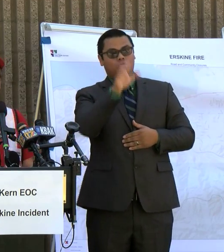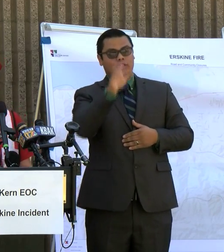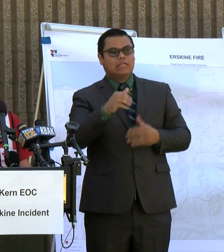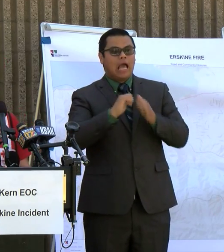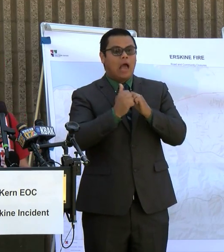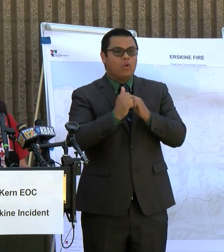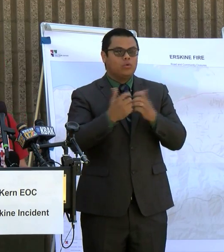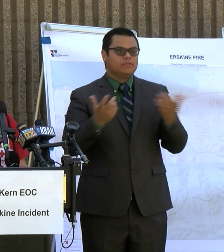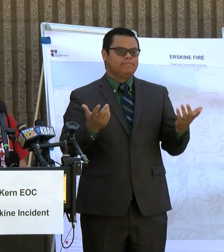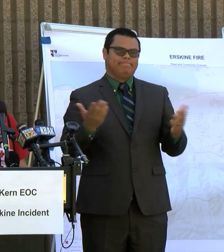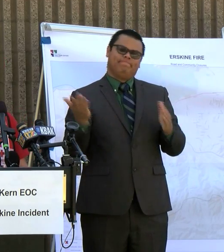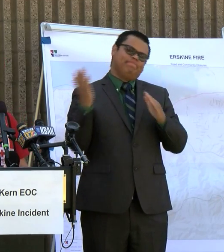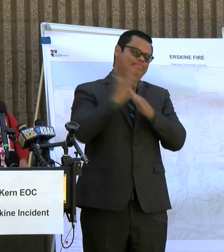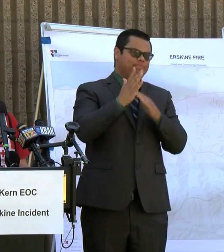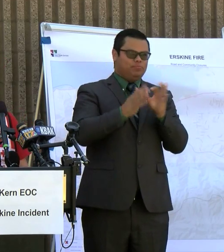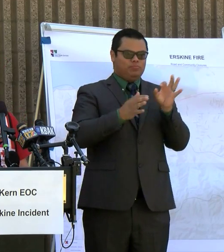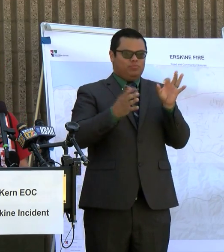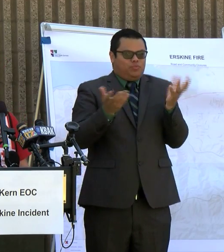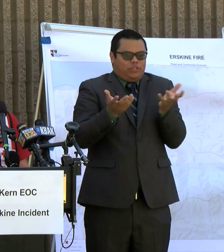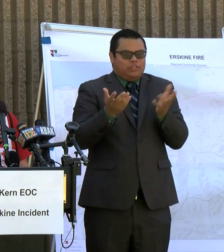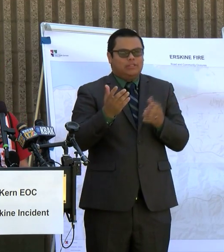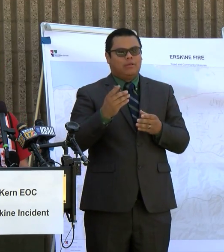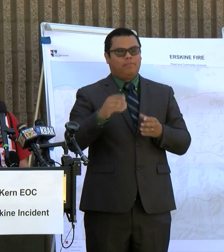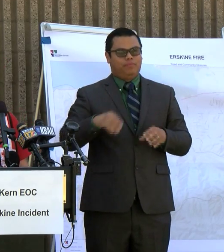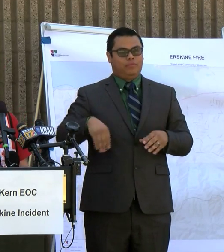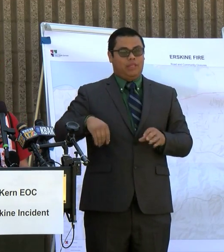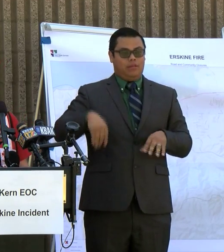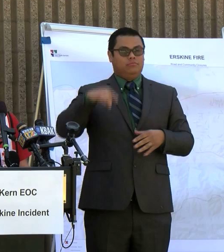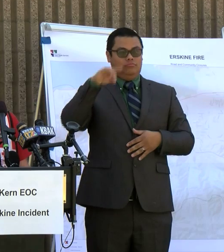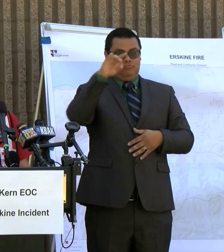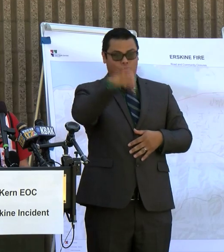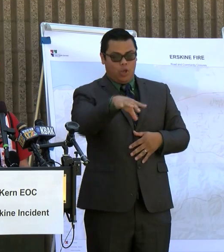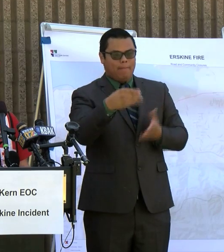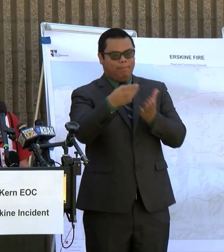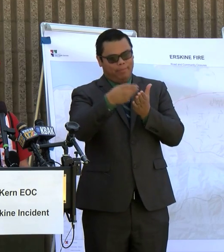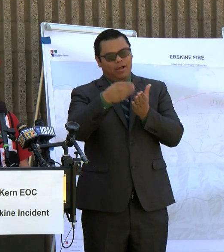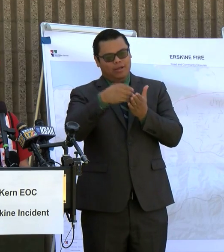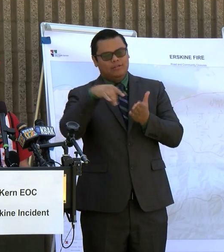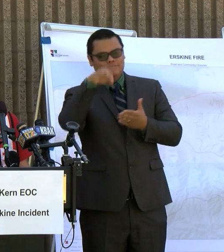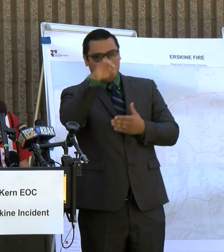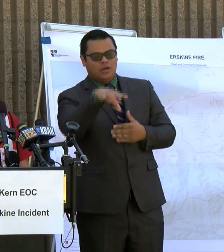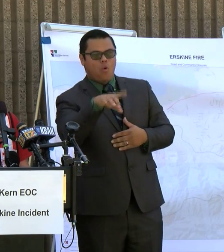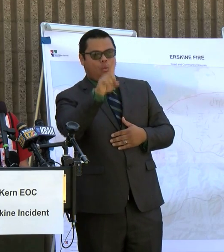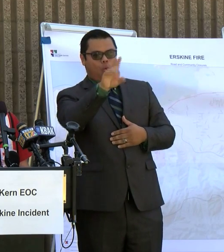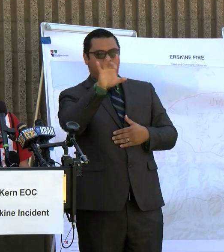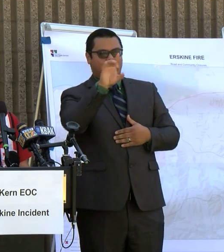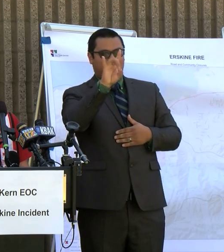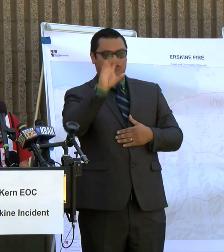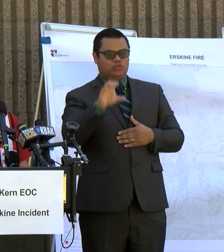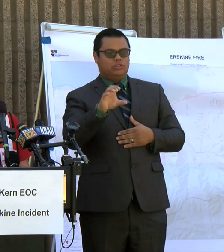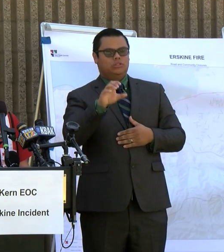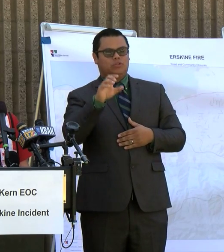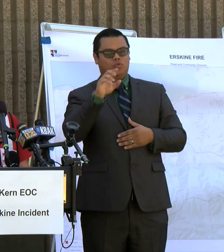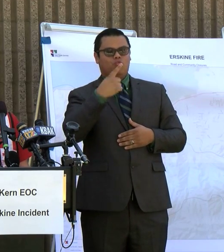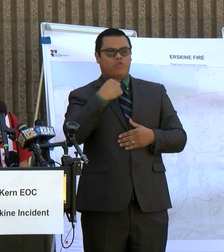making a financial donation to 1-800-RED-CROSS or online at